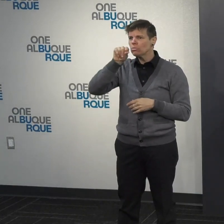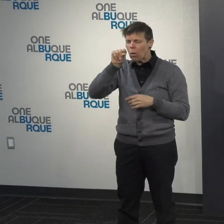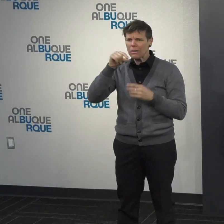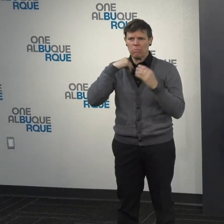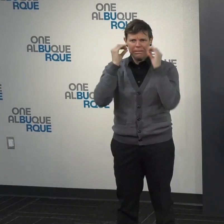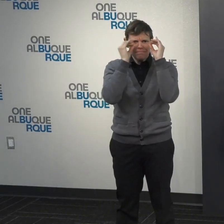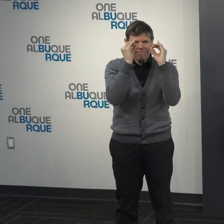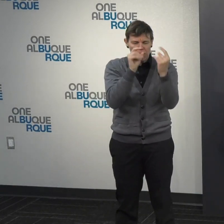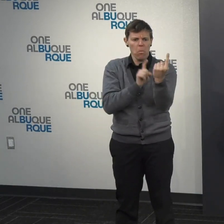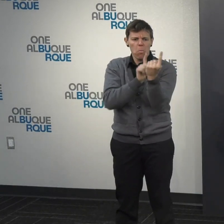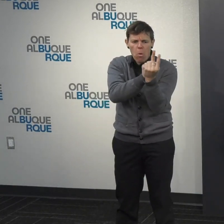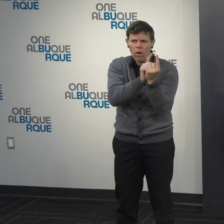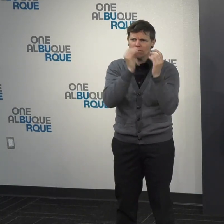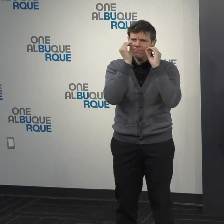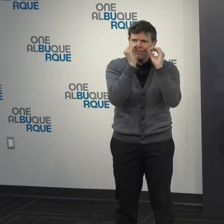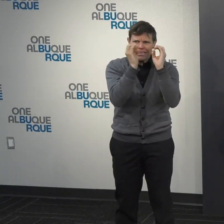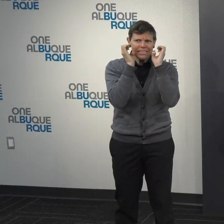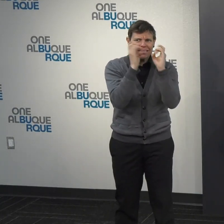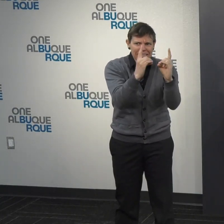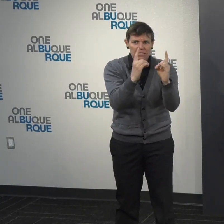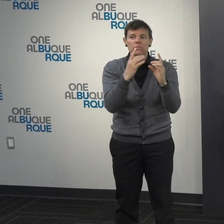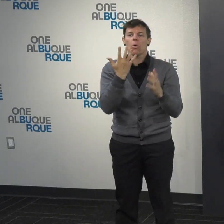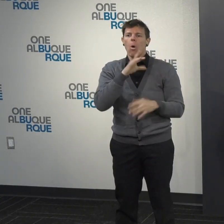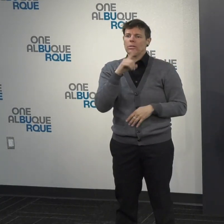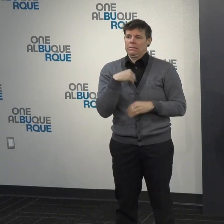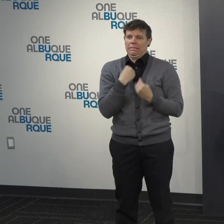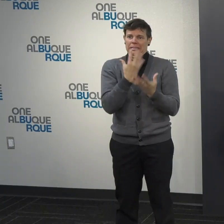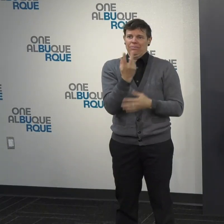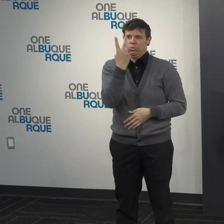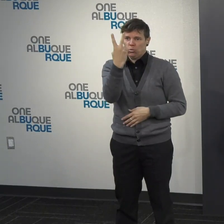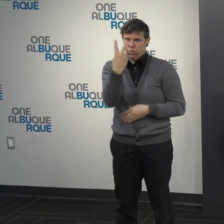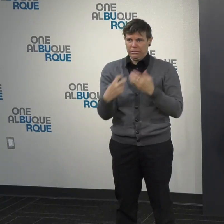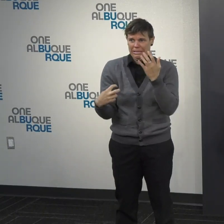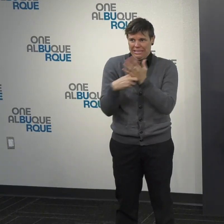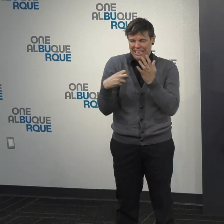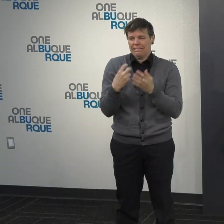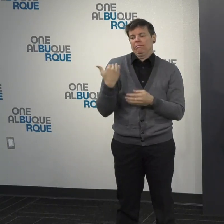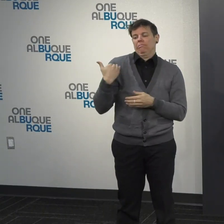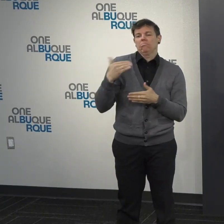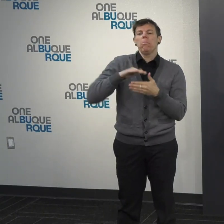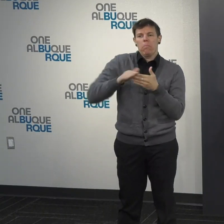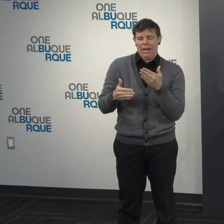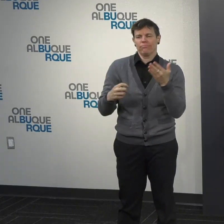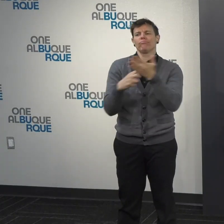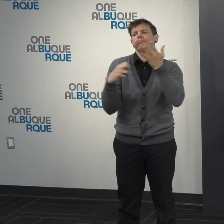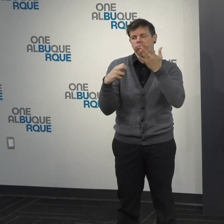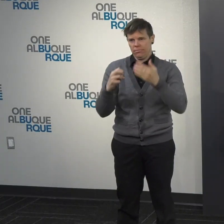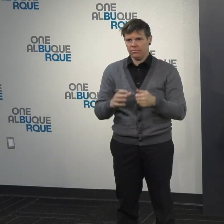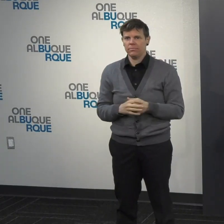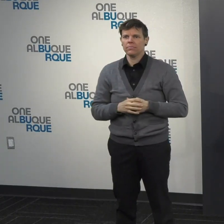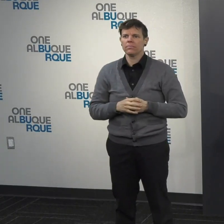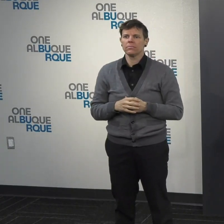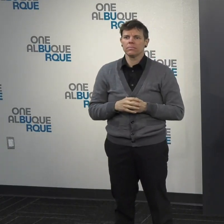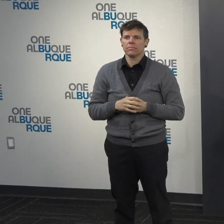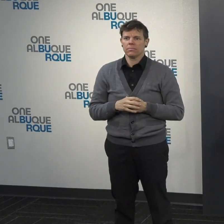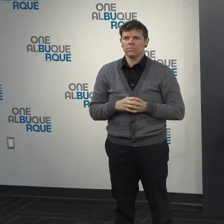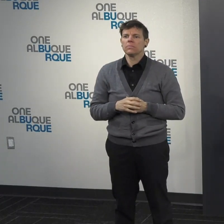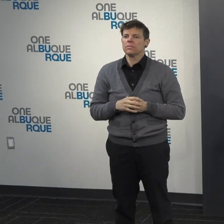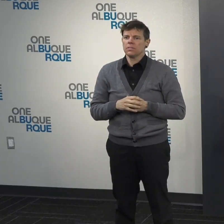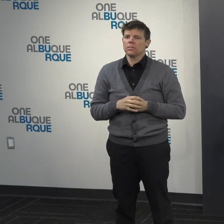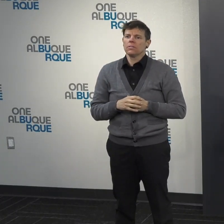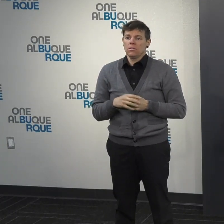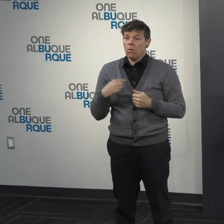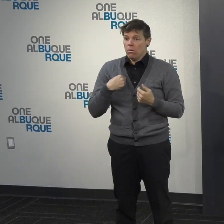and only 2 citations. We did have one more over the weekend, and so that's a good thing. And again, a reflection of the fact that we're taking this seriously, but